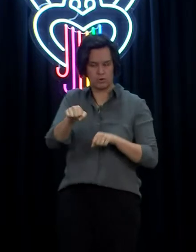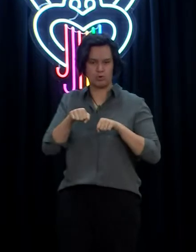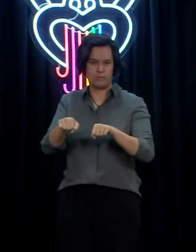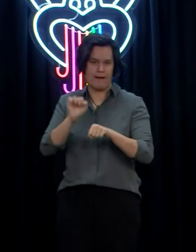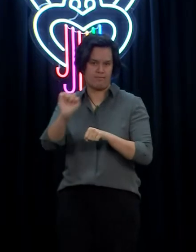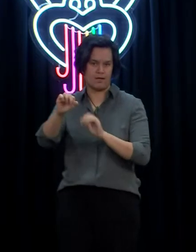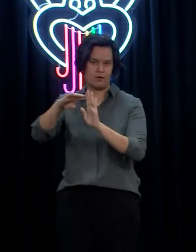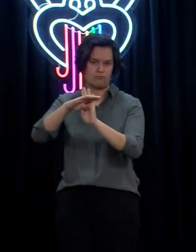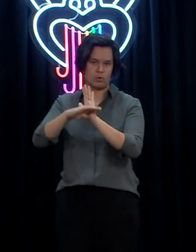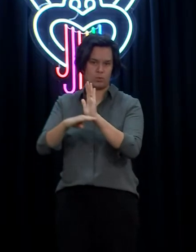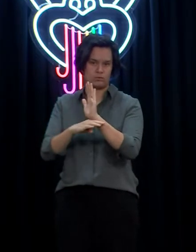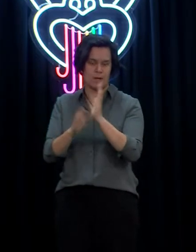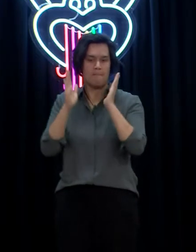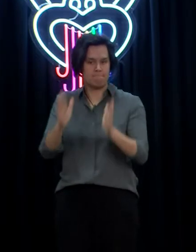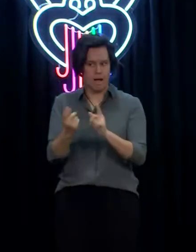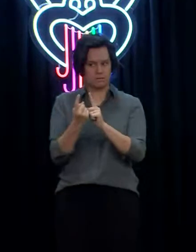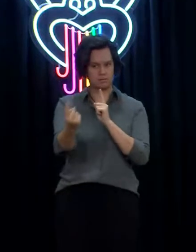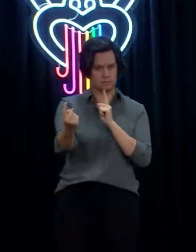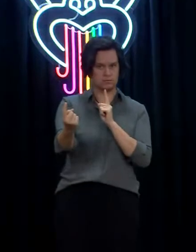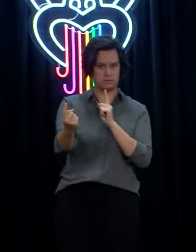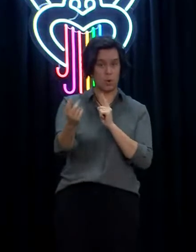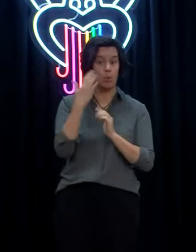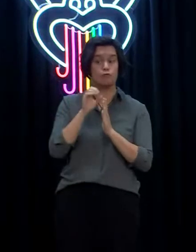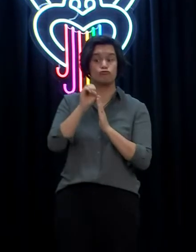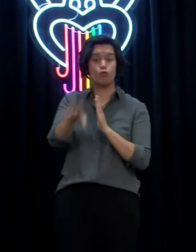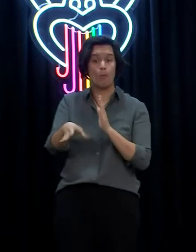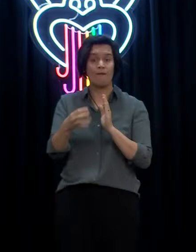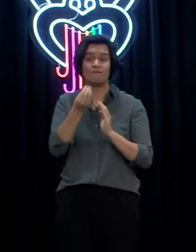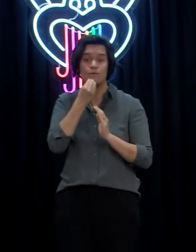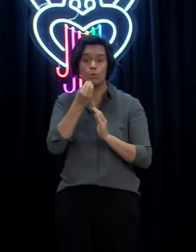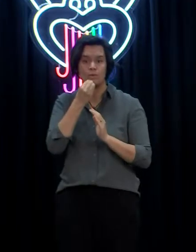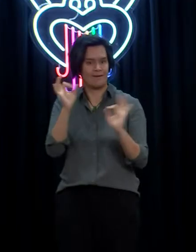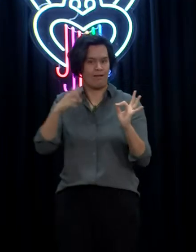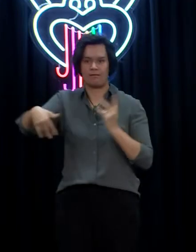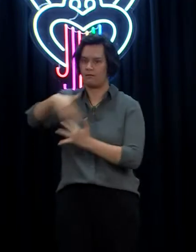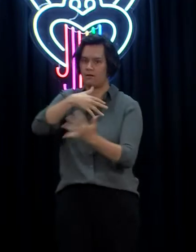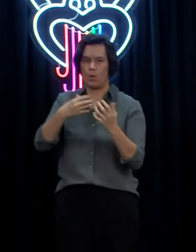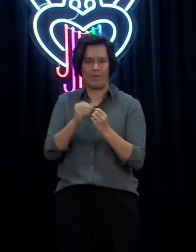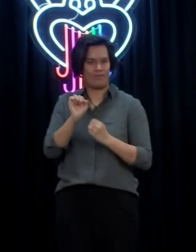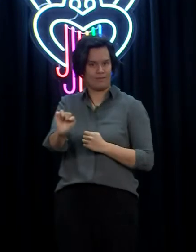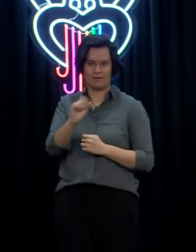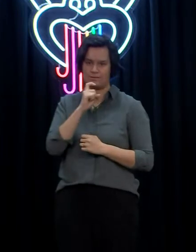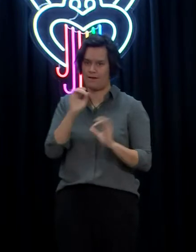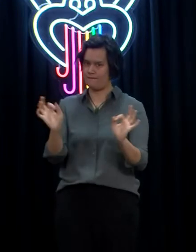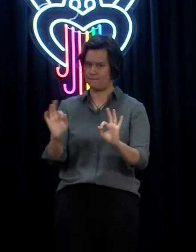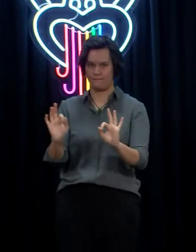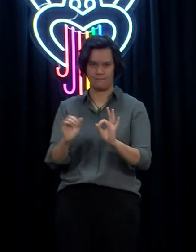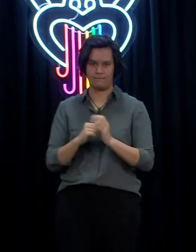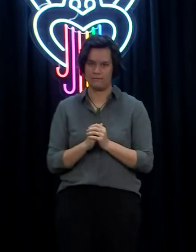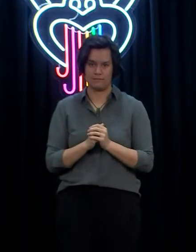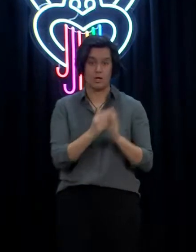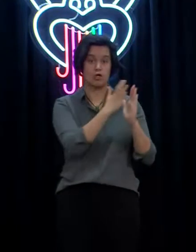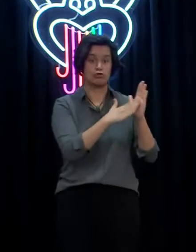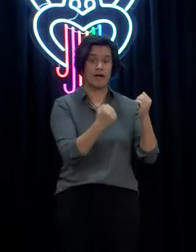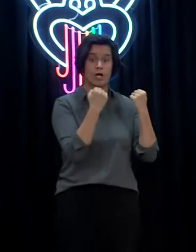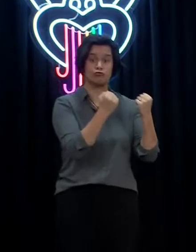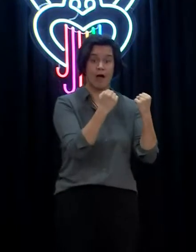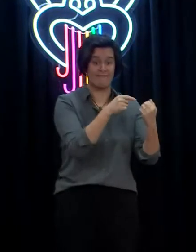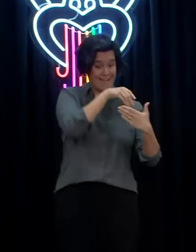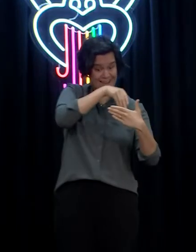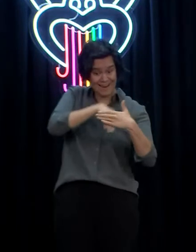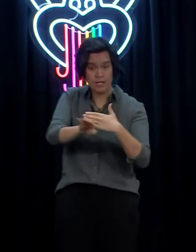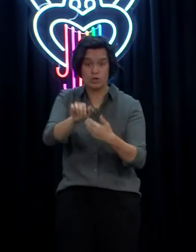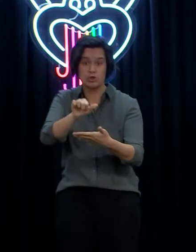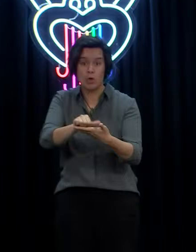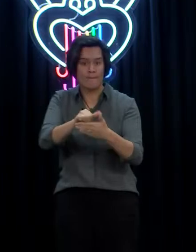distanced from team members who are loading or unloading goods. At no time do truck drivers enter the shop